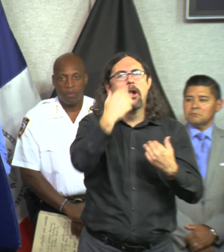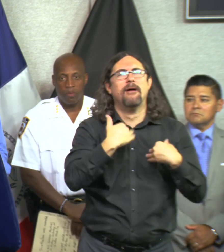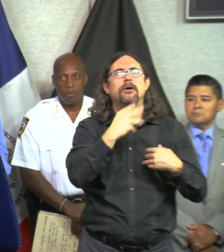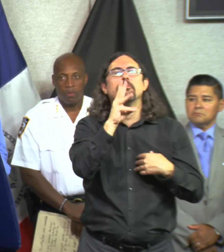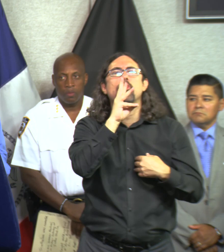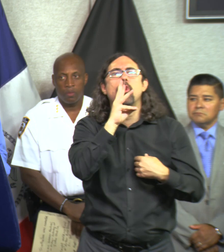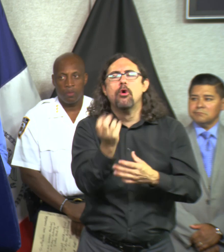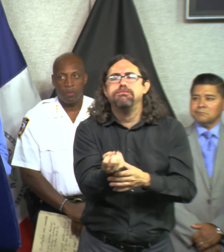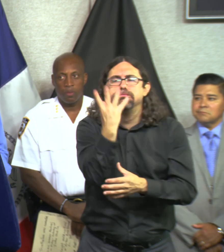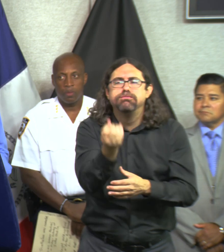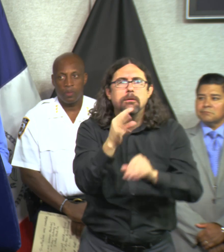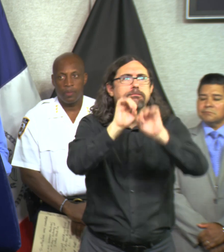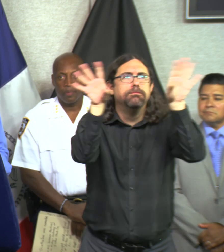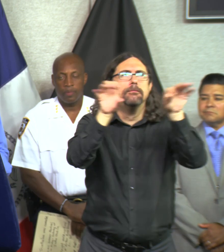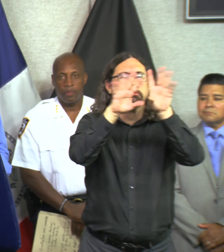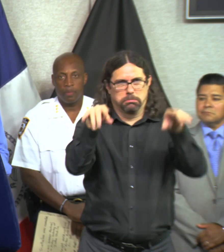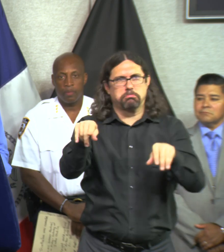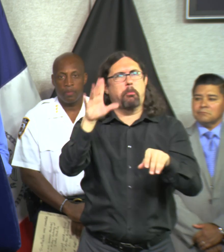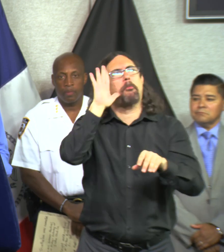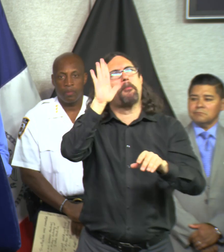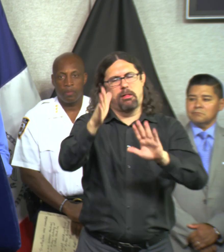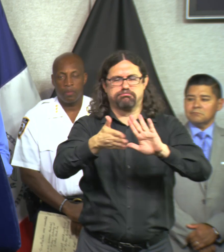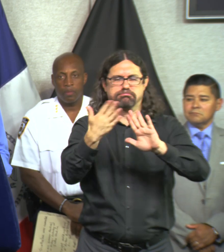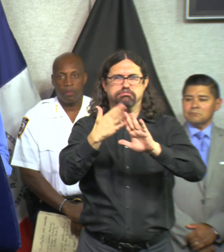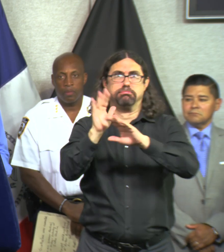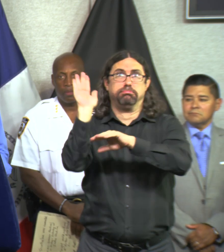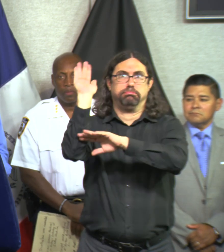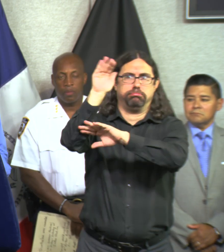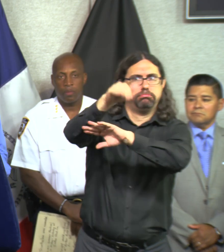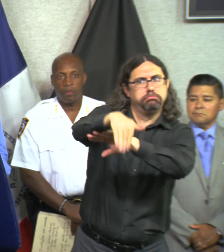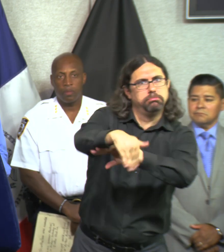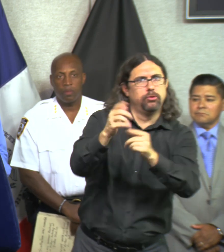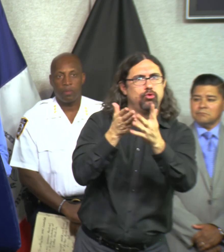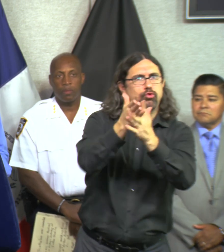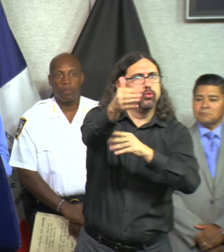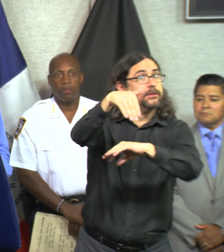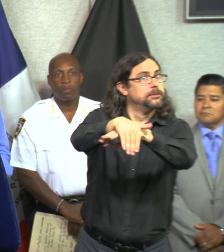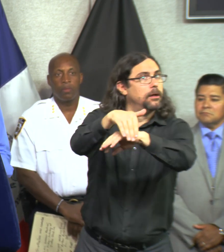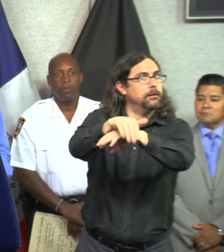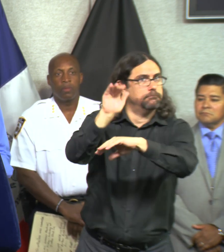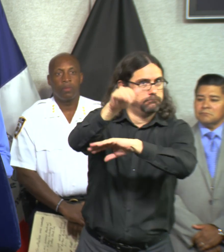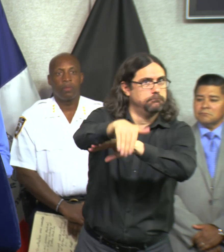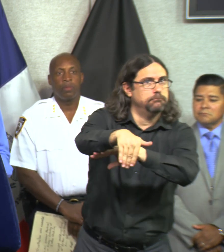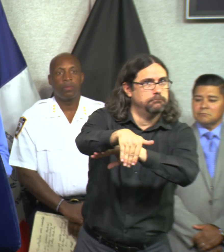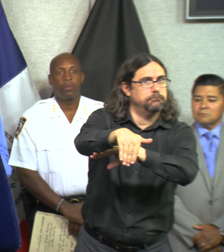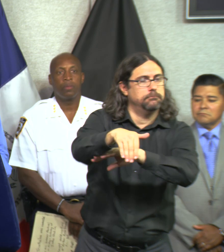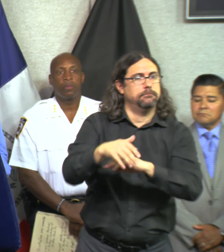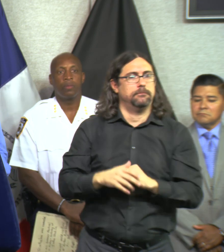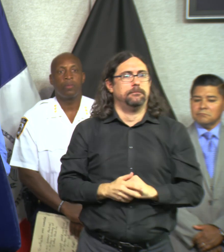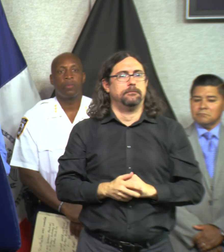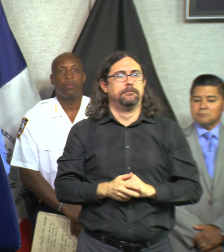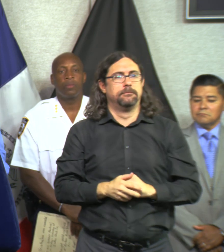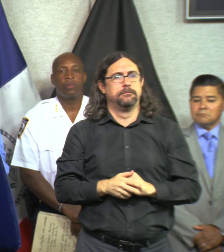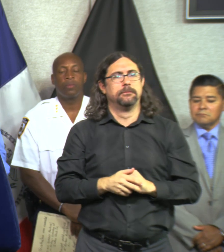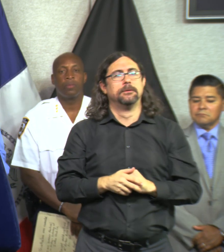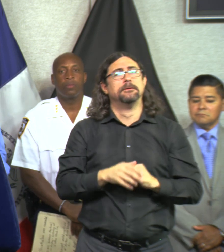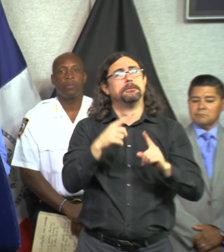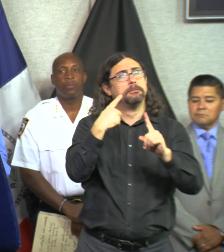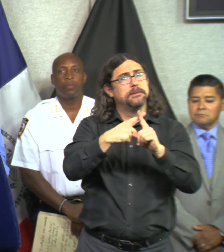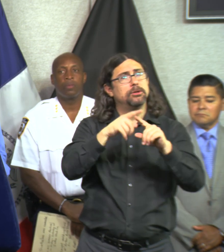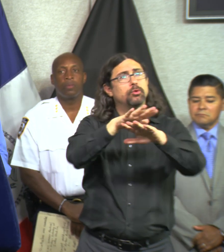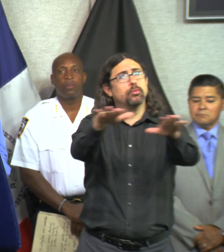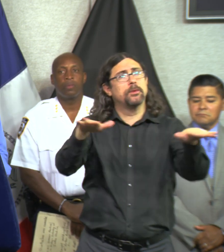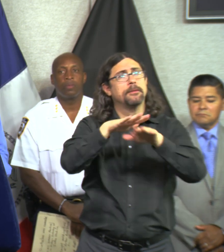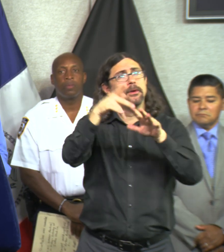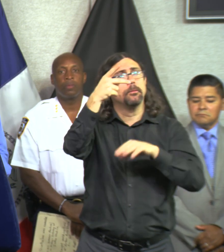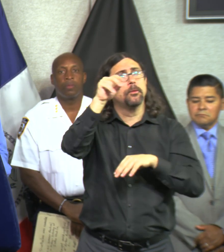p.m. That's extended hours tonight, Saturday night, Sunday, till 8 p.m. We were able to extend our beach hours 1 hour